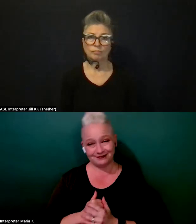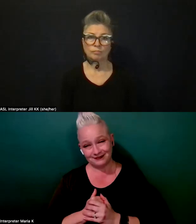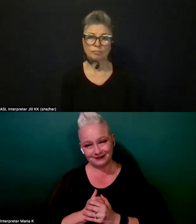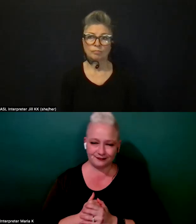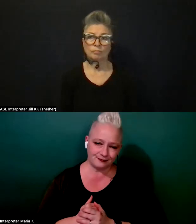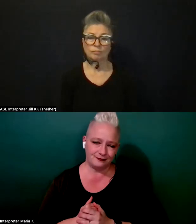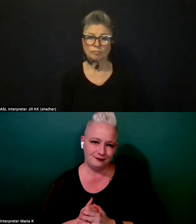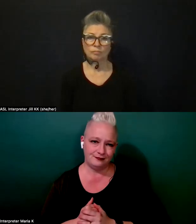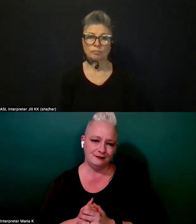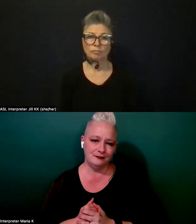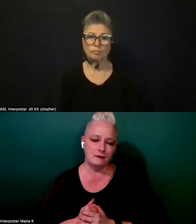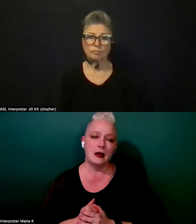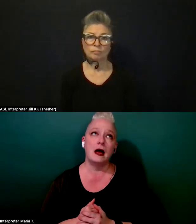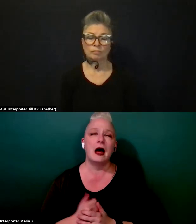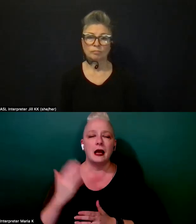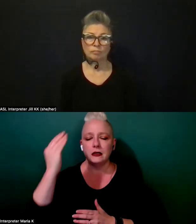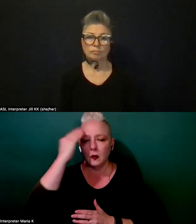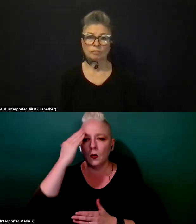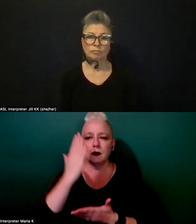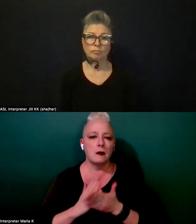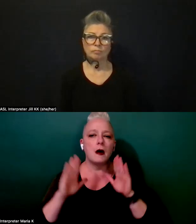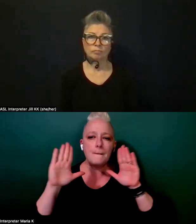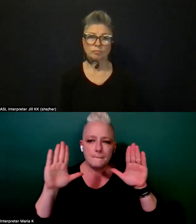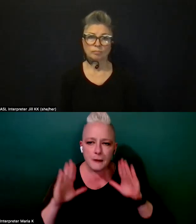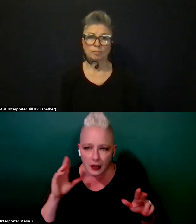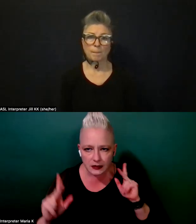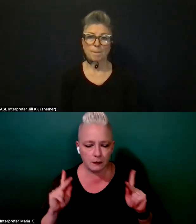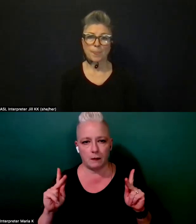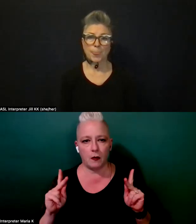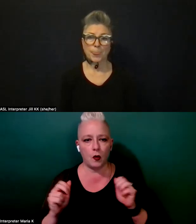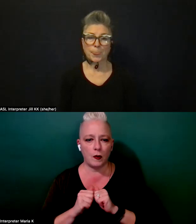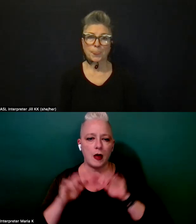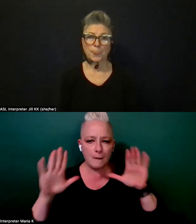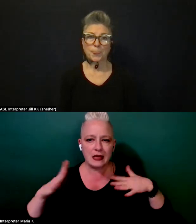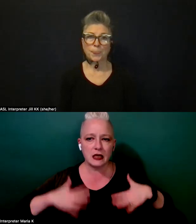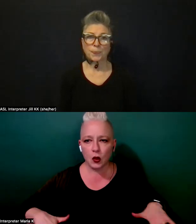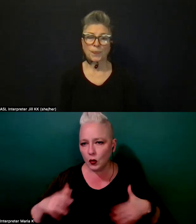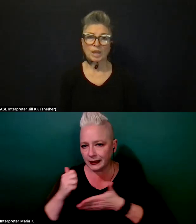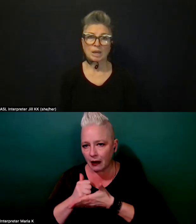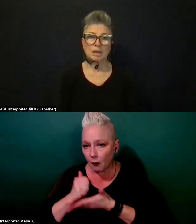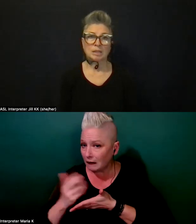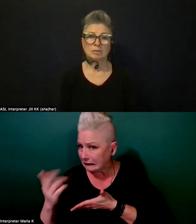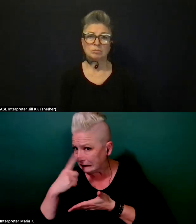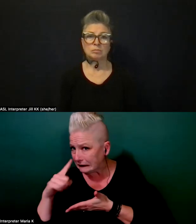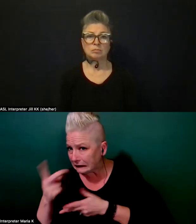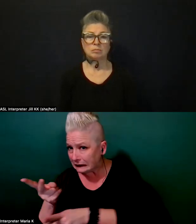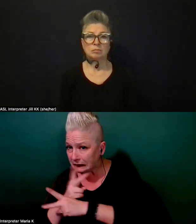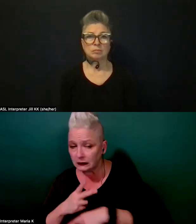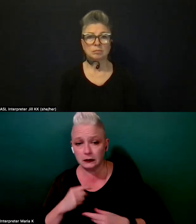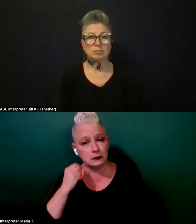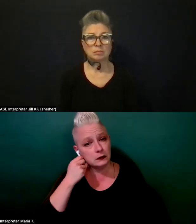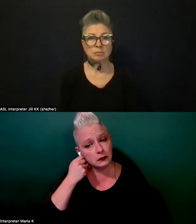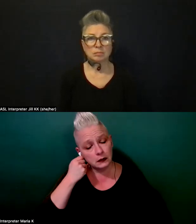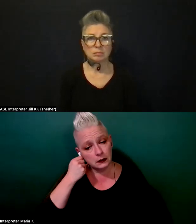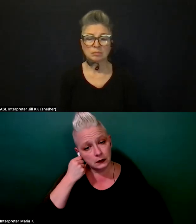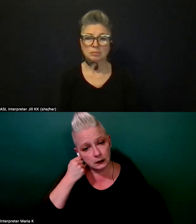to know some amazing people with amazing pieces that help me out when I'm in a pinch and stuff like that. And sometimes I